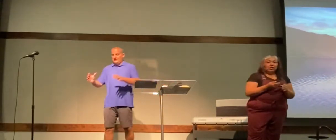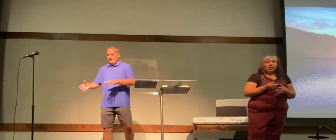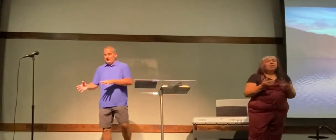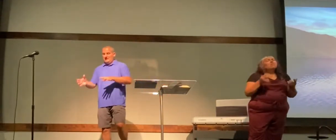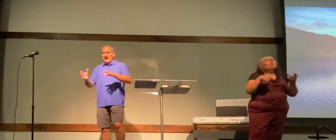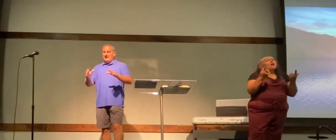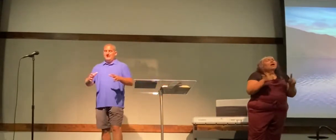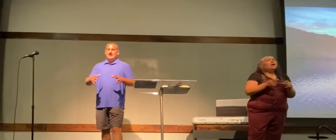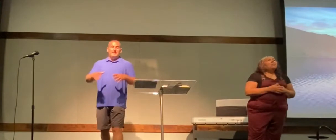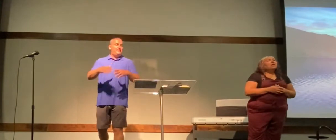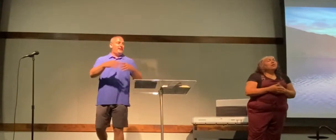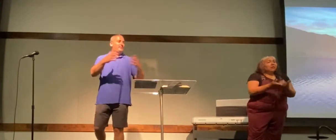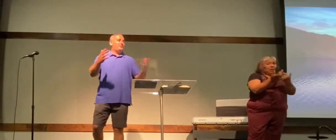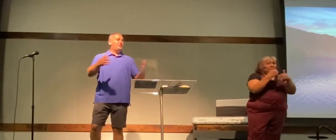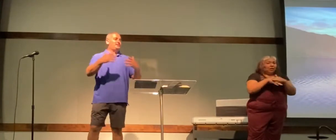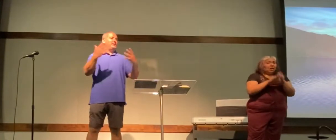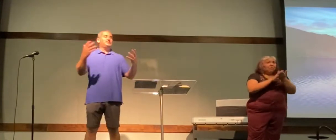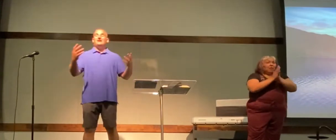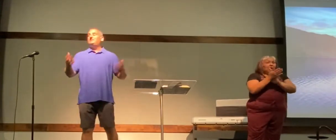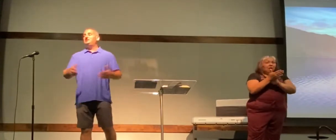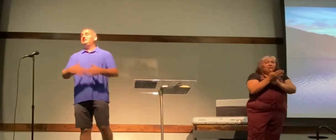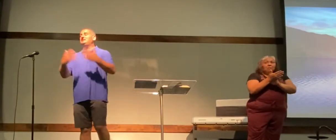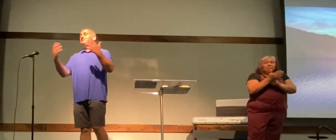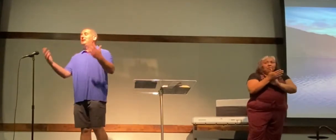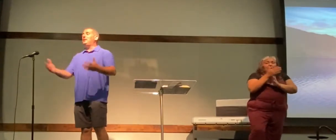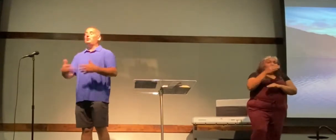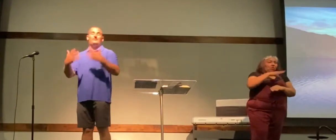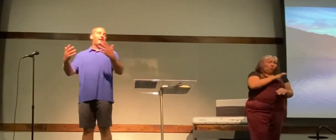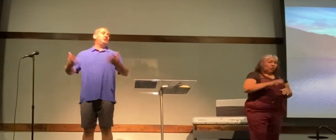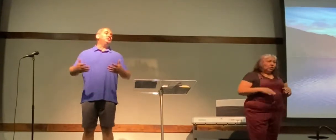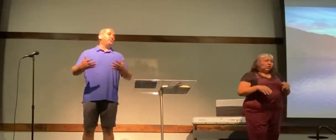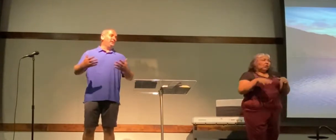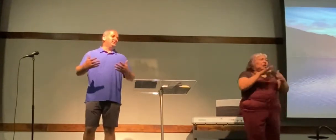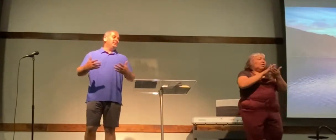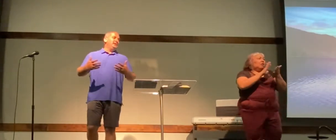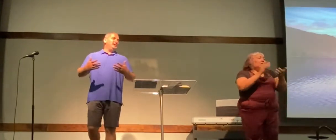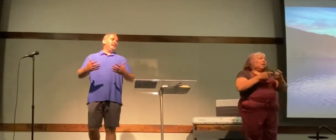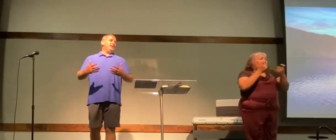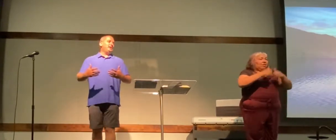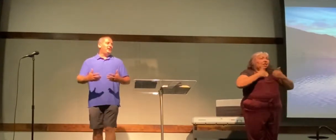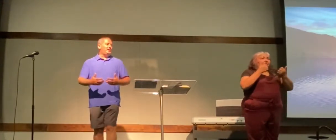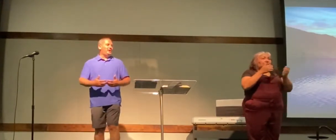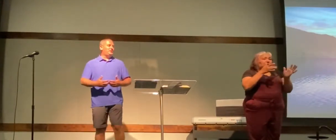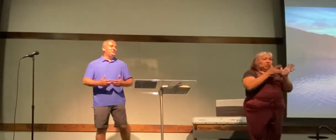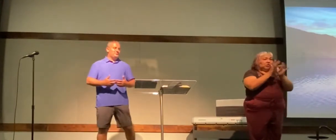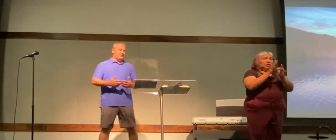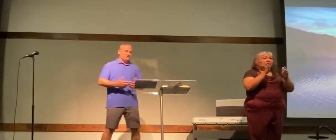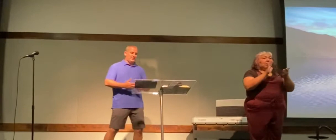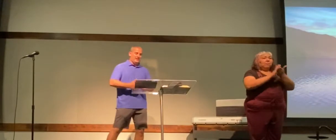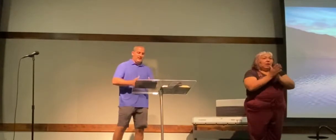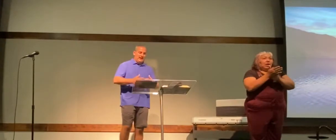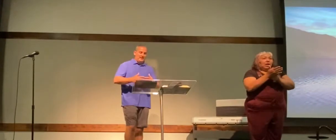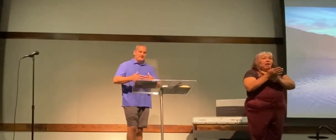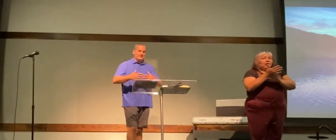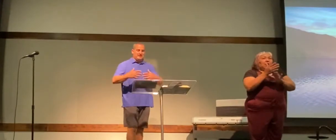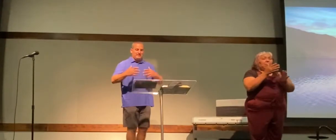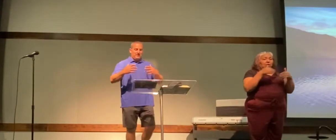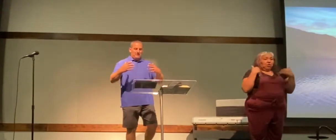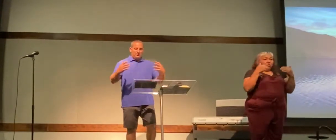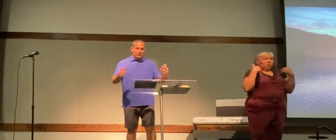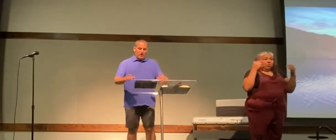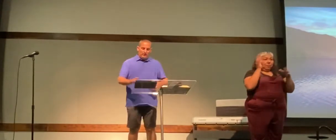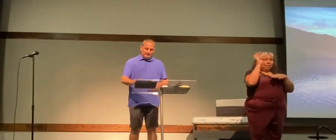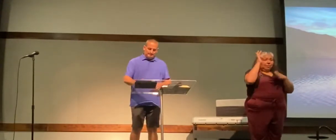deal. When he got in, he became a Christian, gave his life to Jesus, and became one of our youth leaders in our youth ministry, and he just